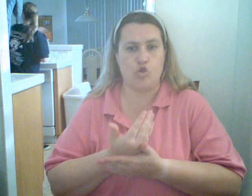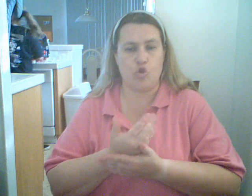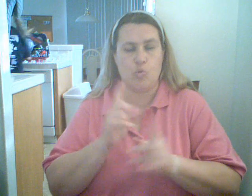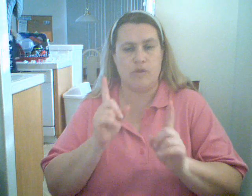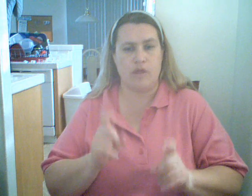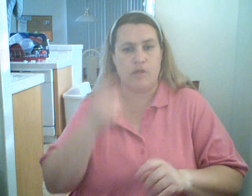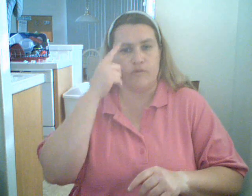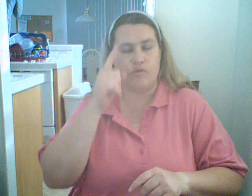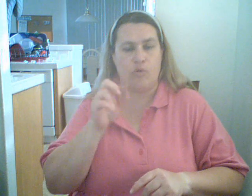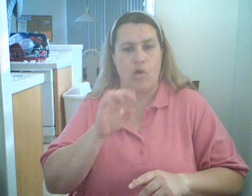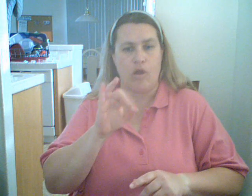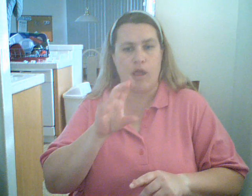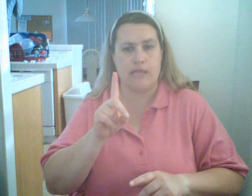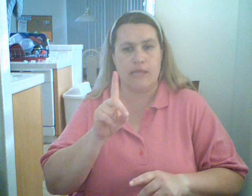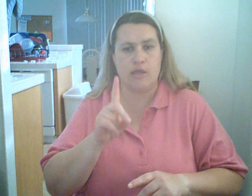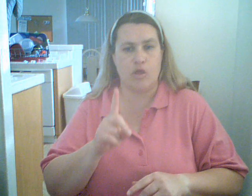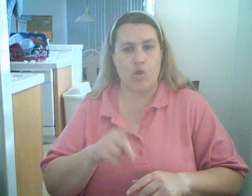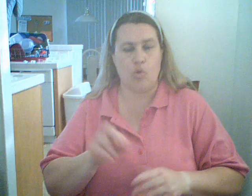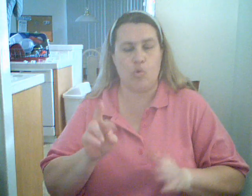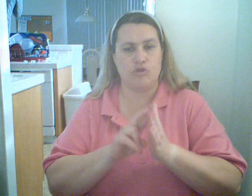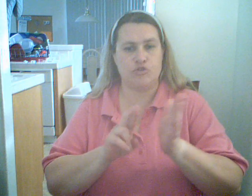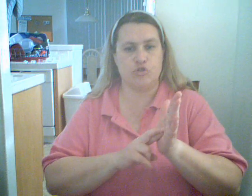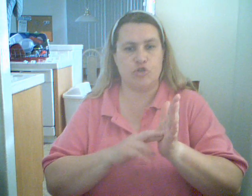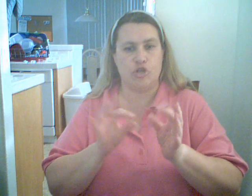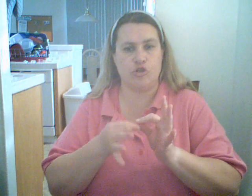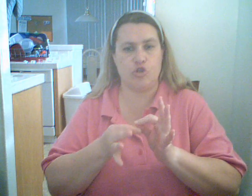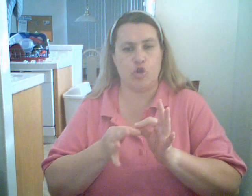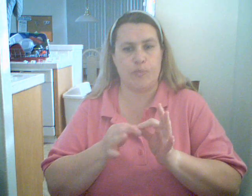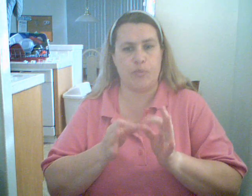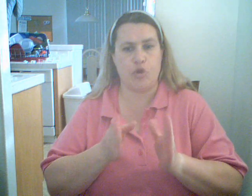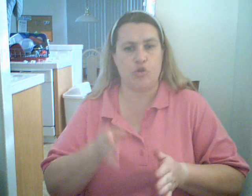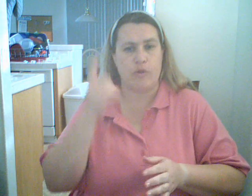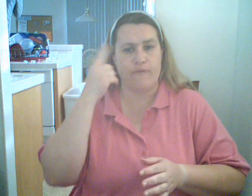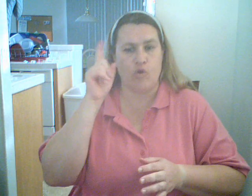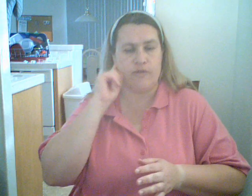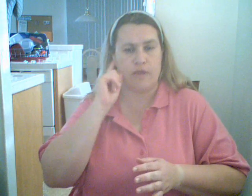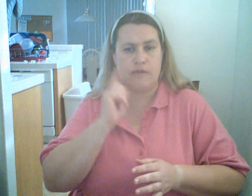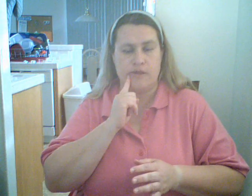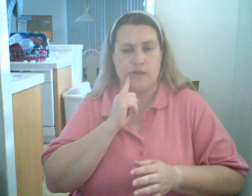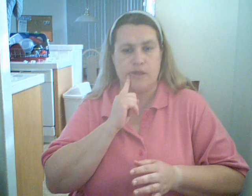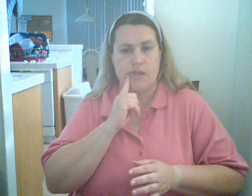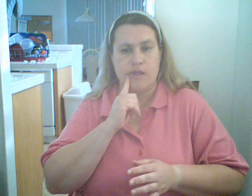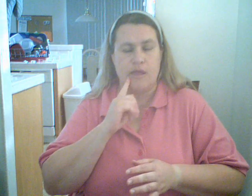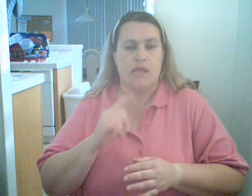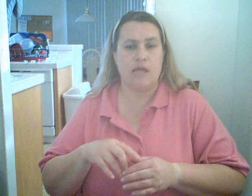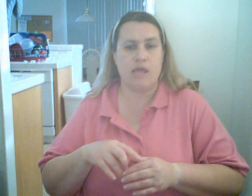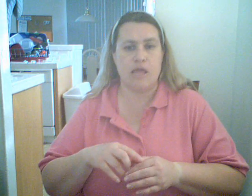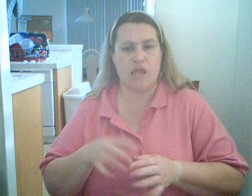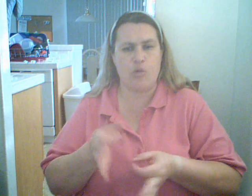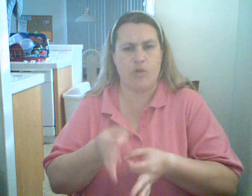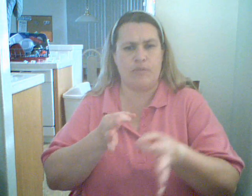Deaf. And this test replaces the CICT test, which is coming to its